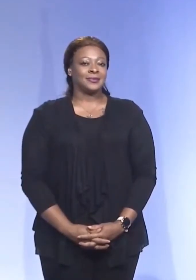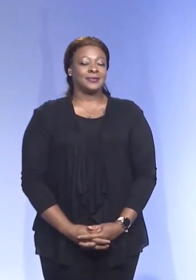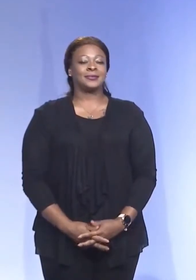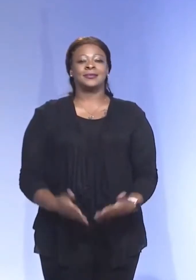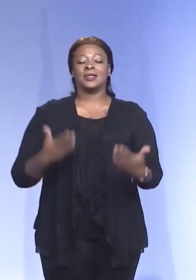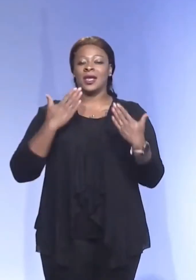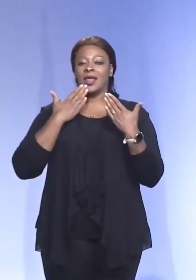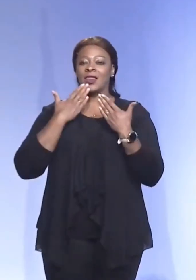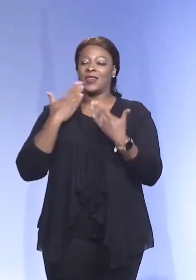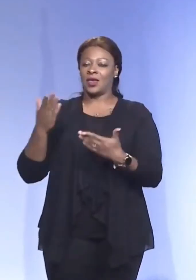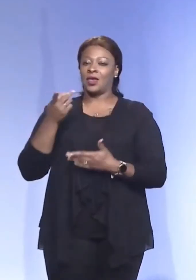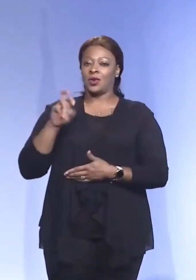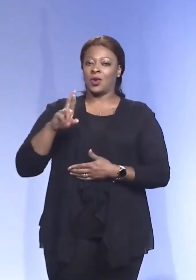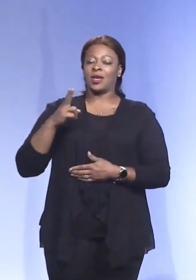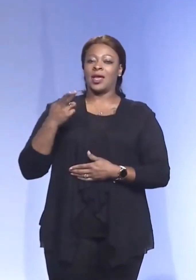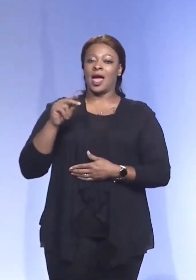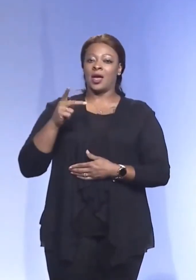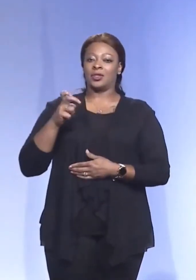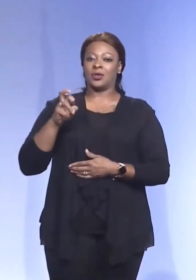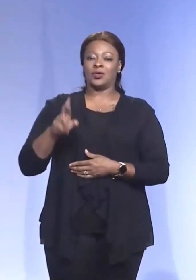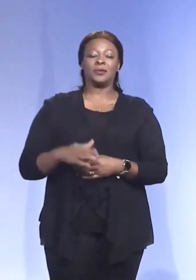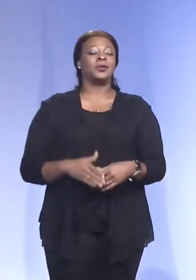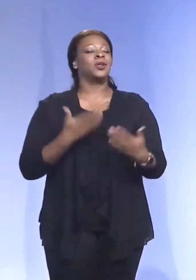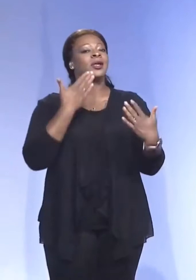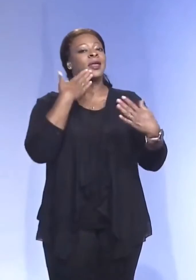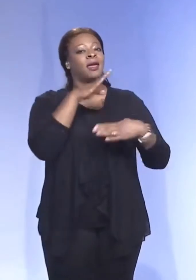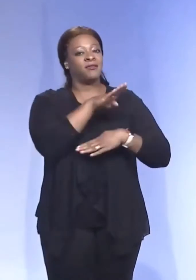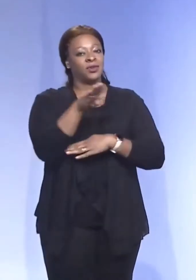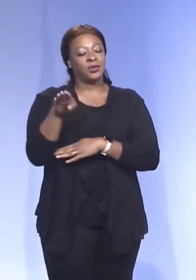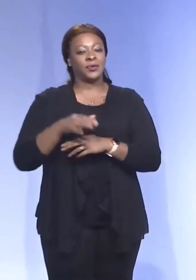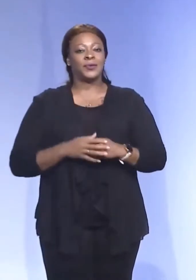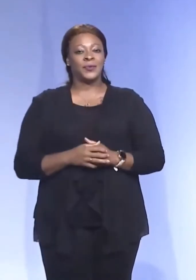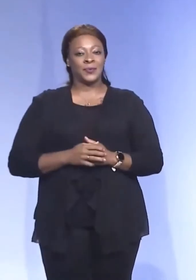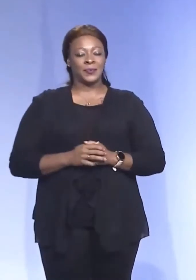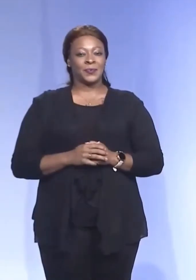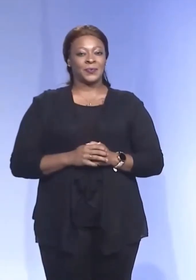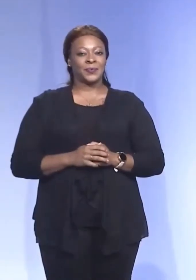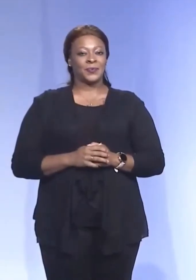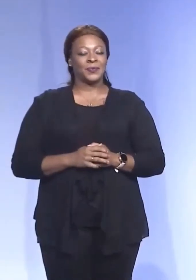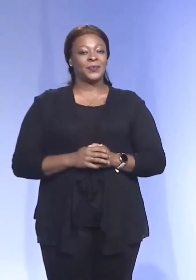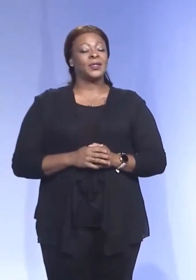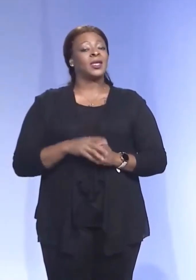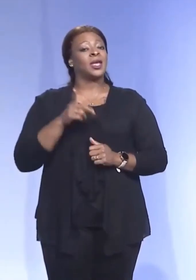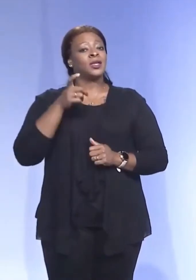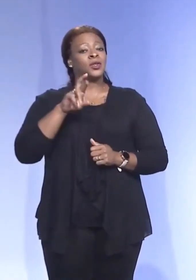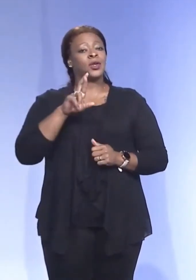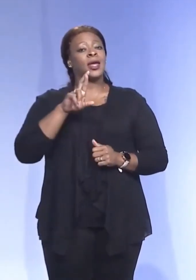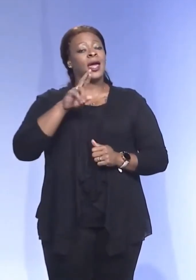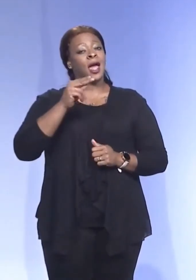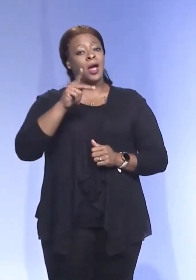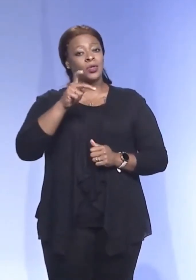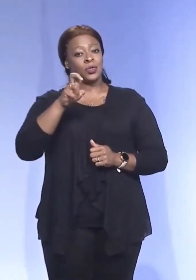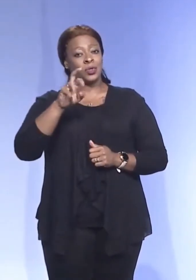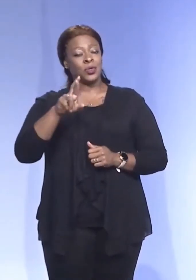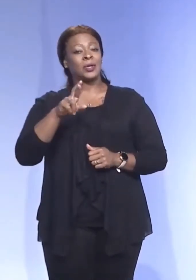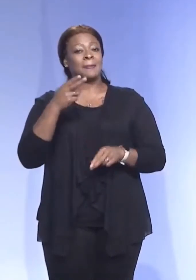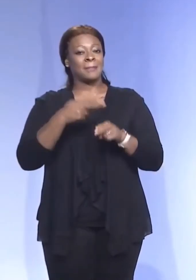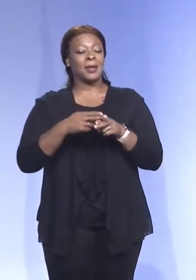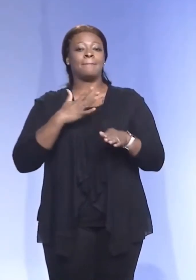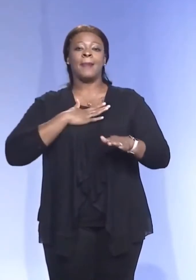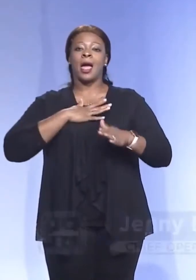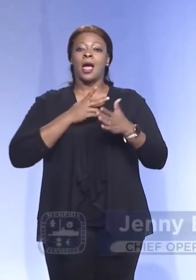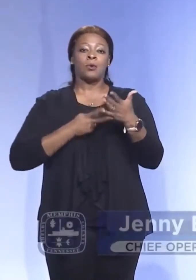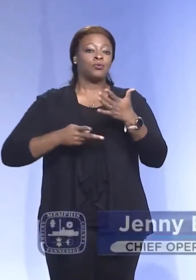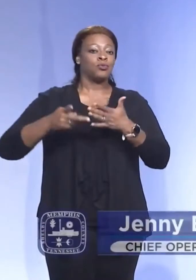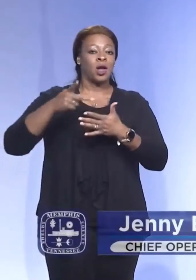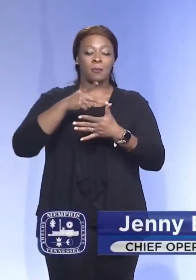Thank you, Dr. Haushalter. Good afternoon. So as Dr. Haushalter said, my primary role